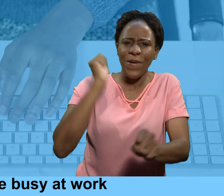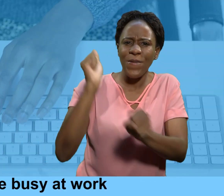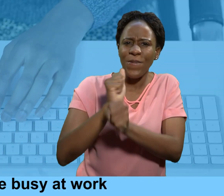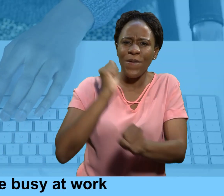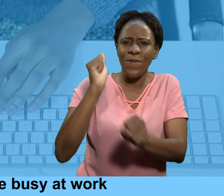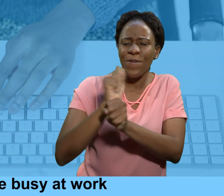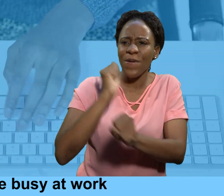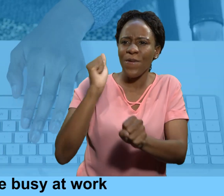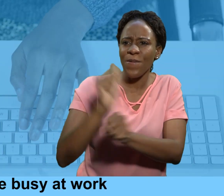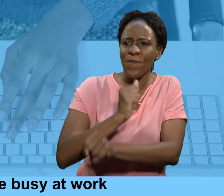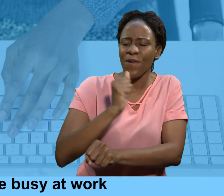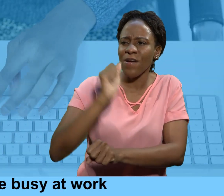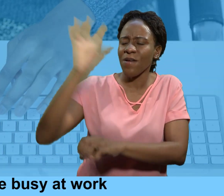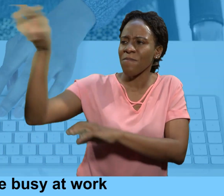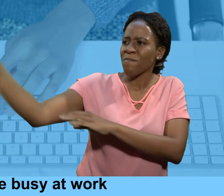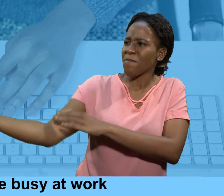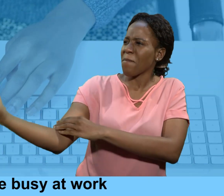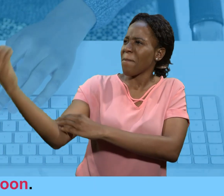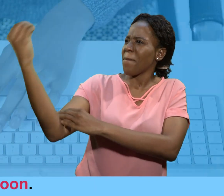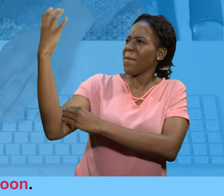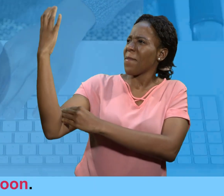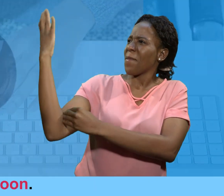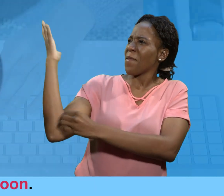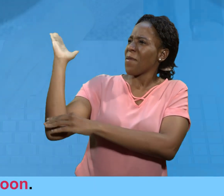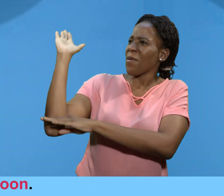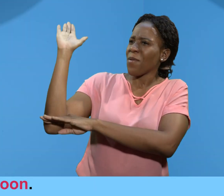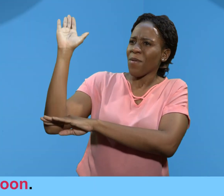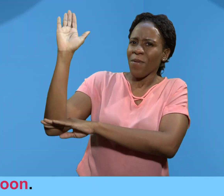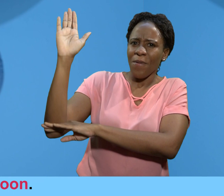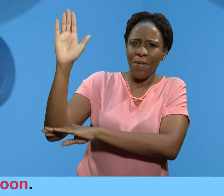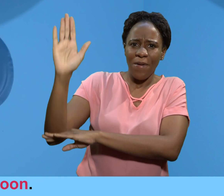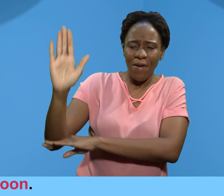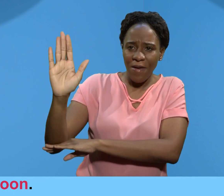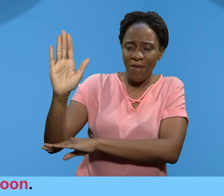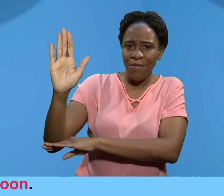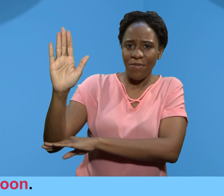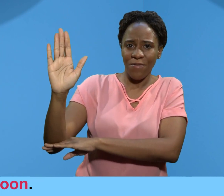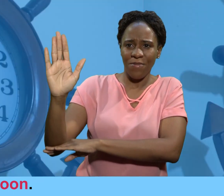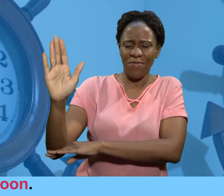And I was there busy at work until the afternoon.